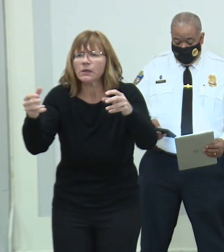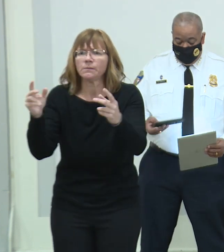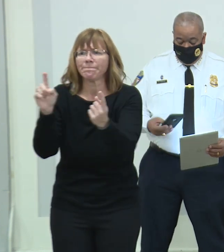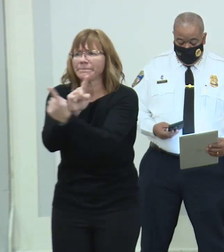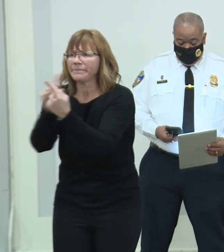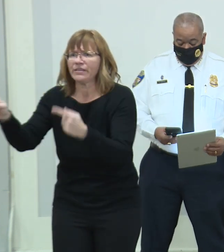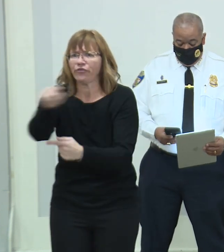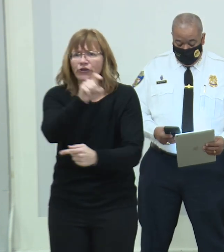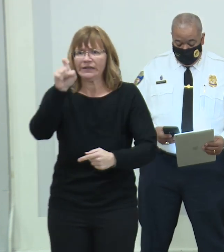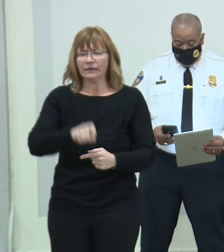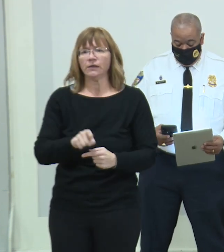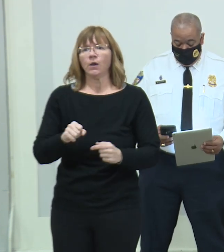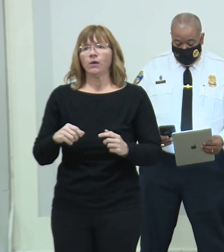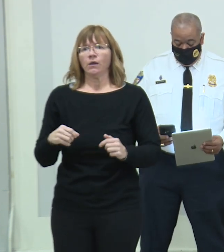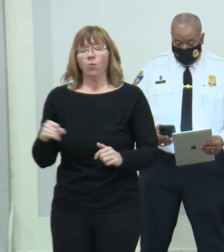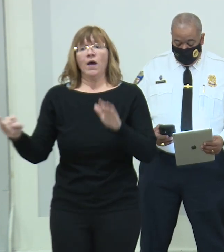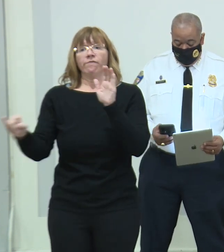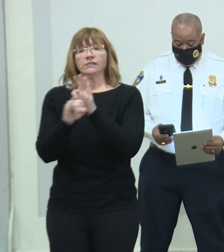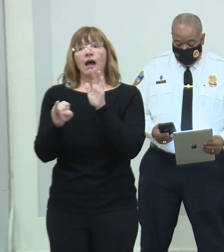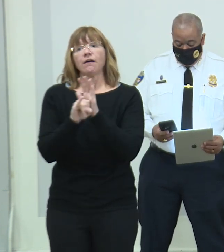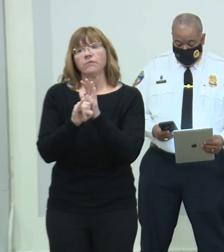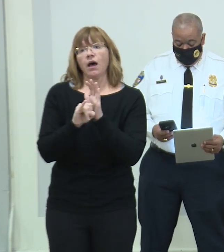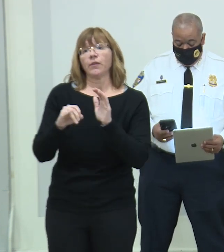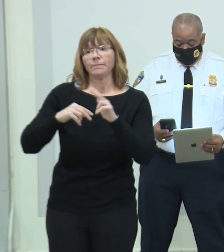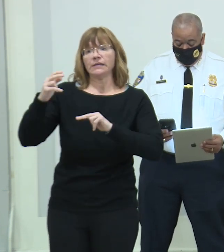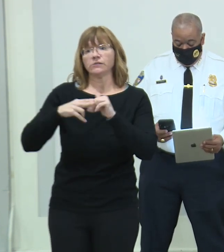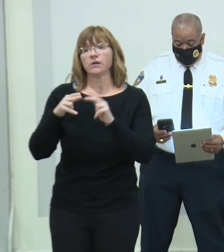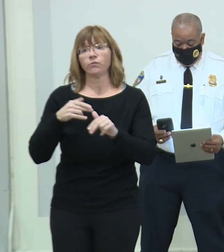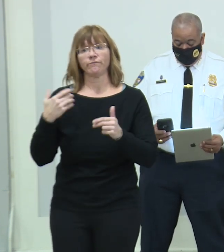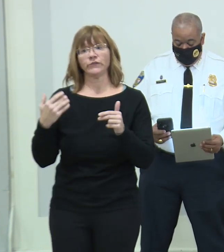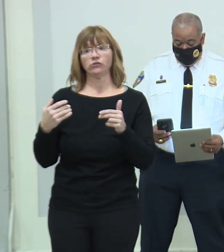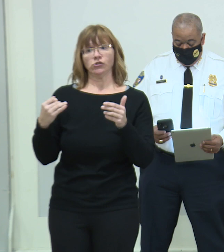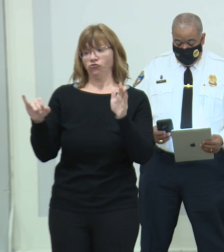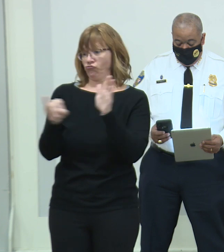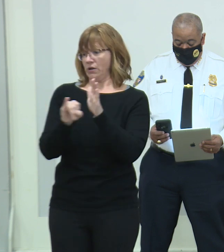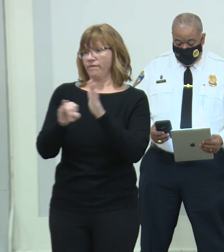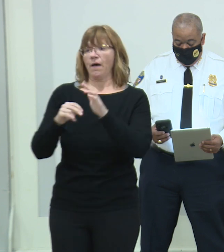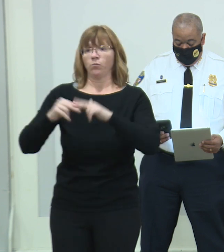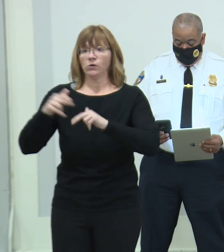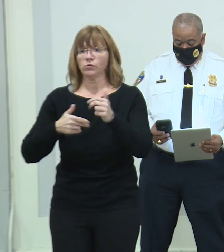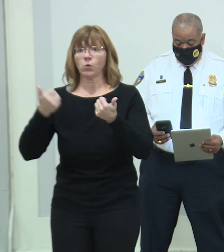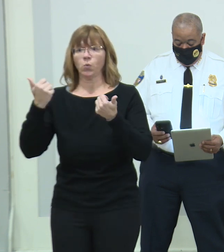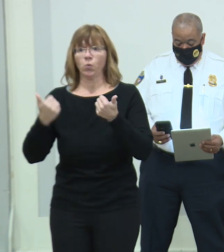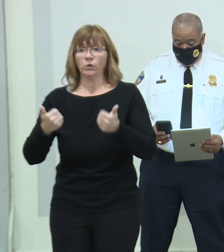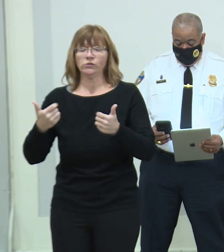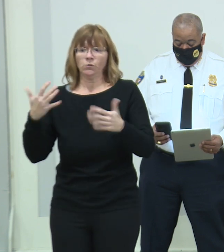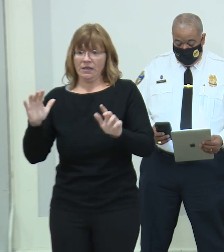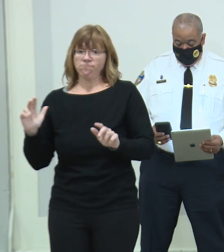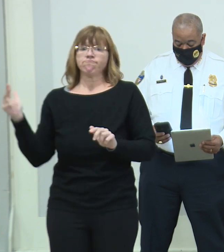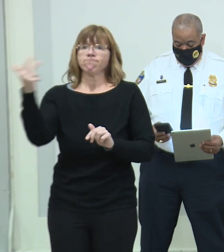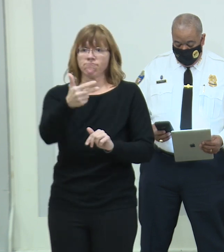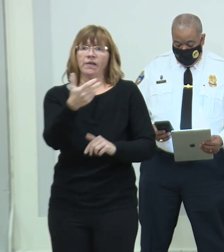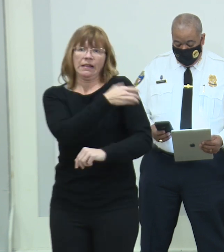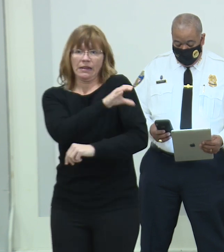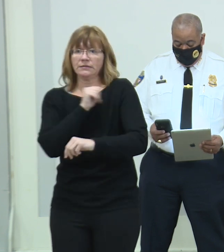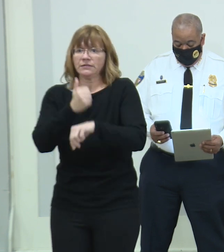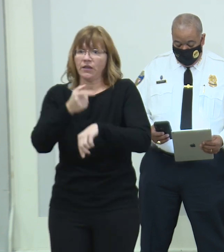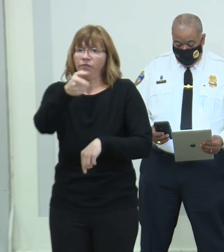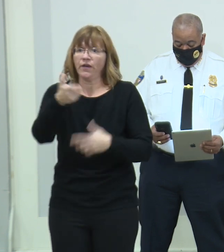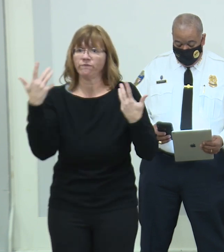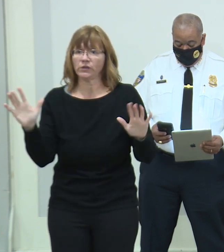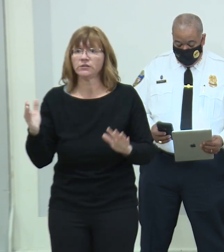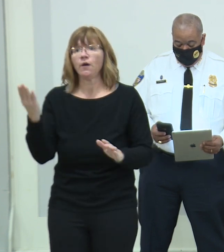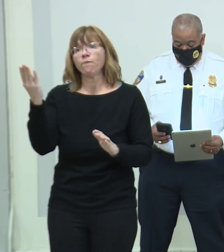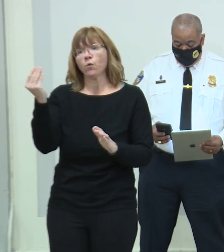identified, 54 have already had first dose clinics, with the health department providing 14 of those first dose clinics so far